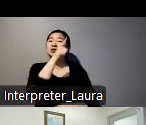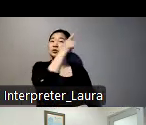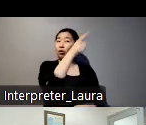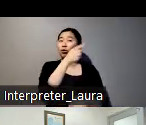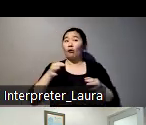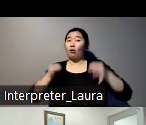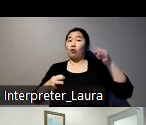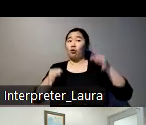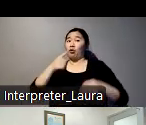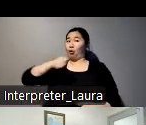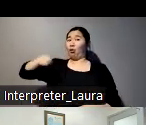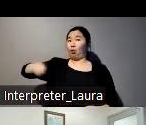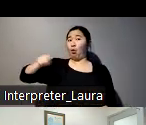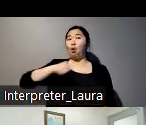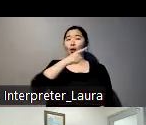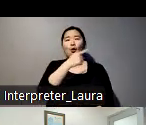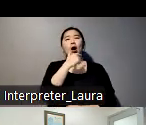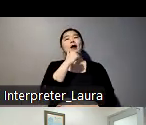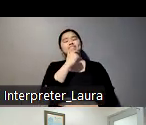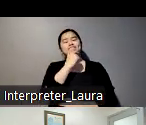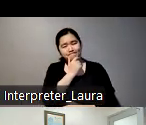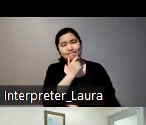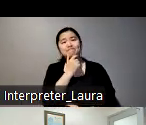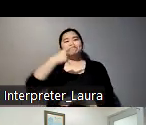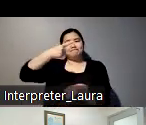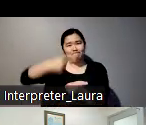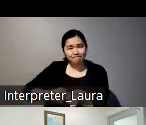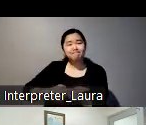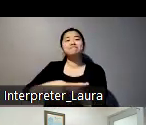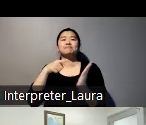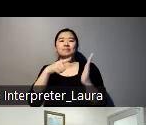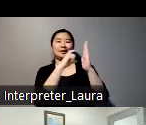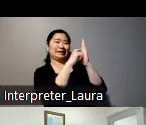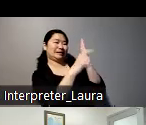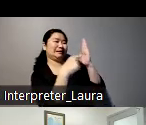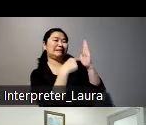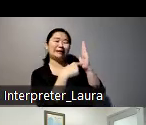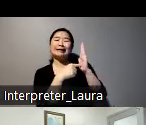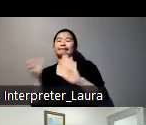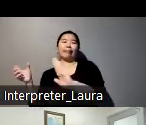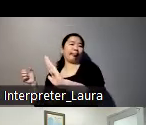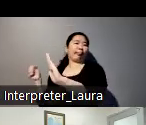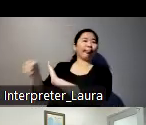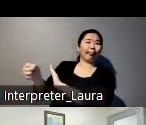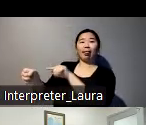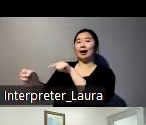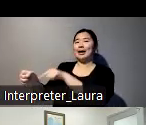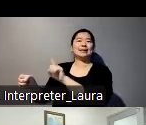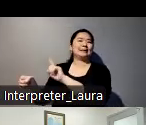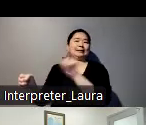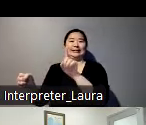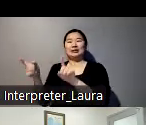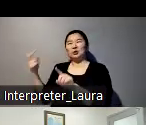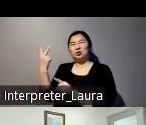psychosocial disabilities. But the court did not answer for their